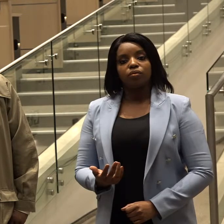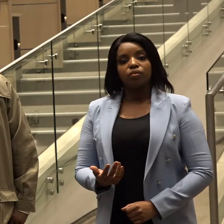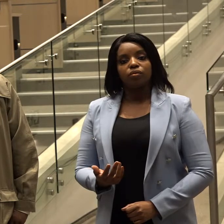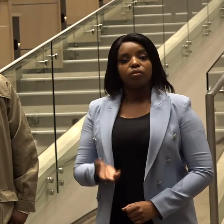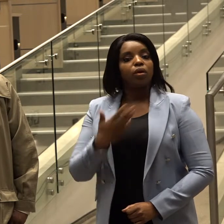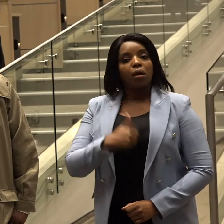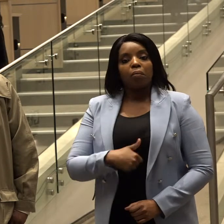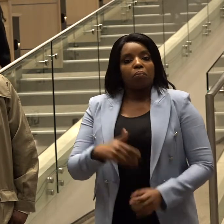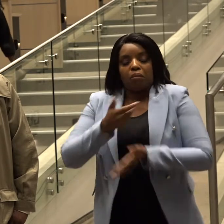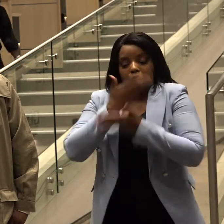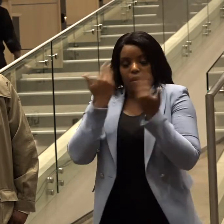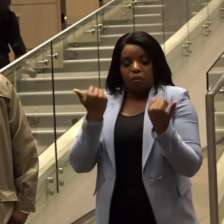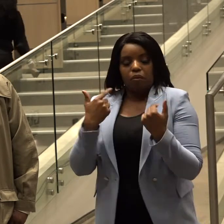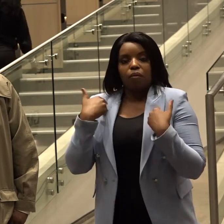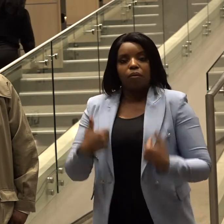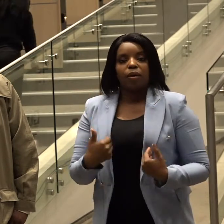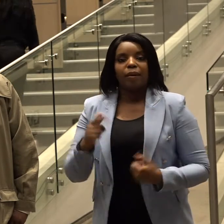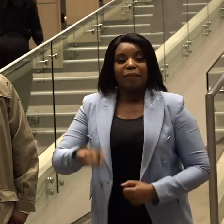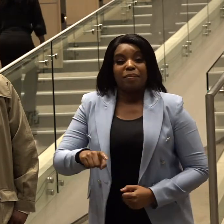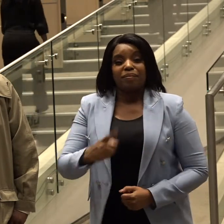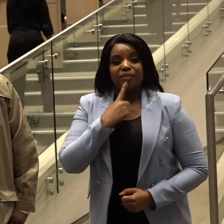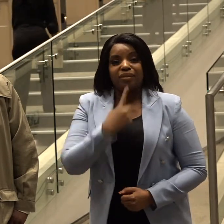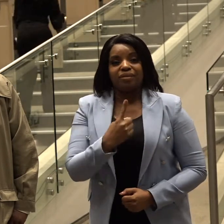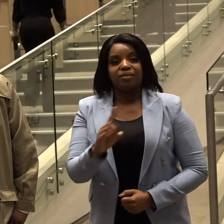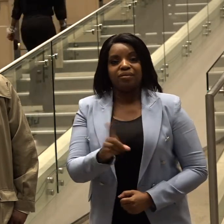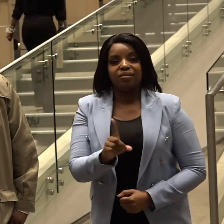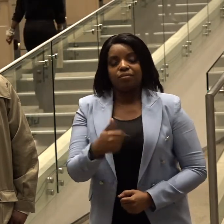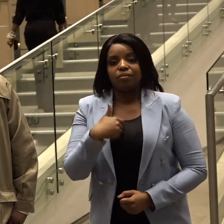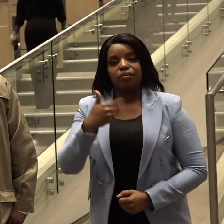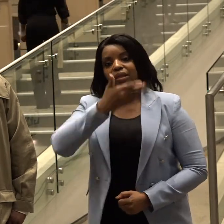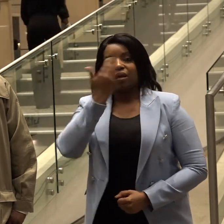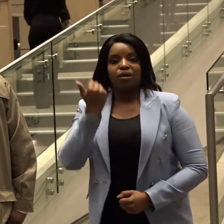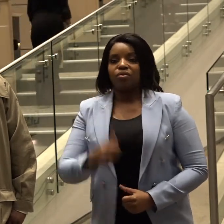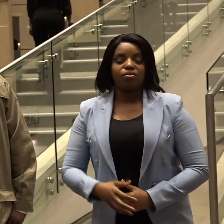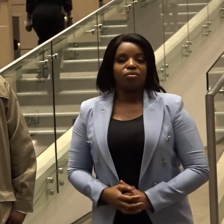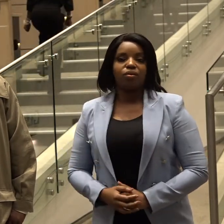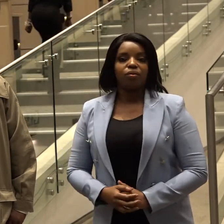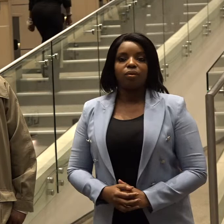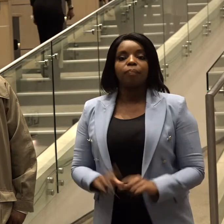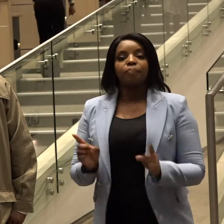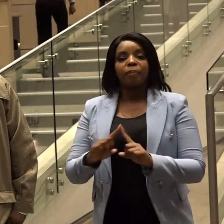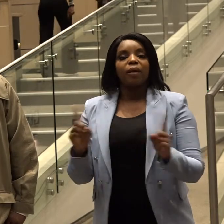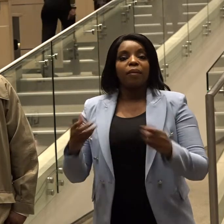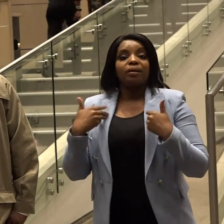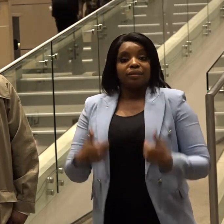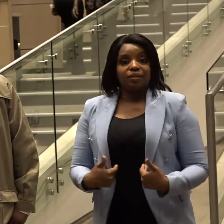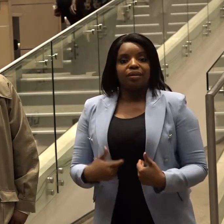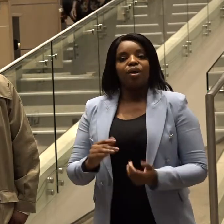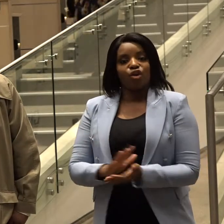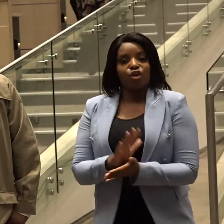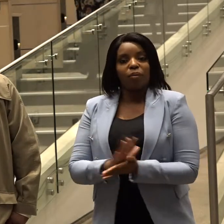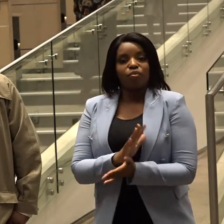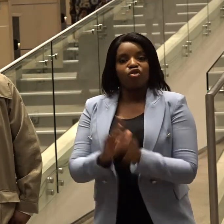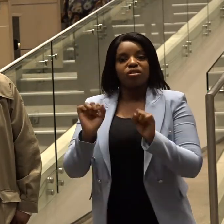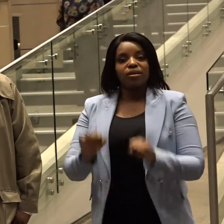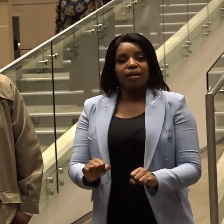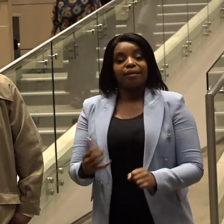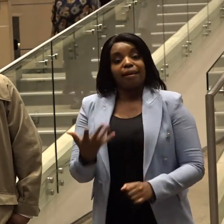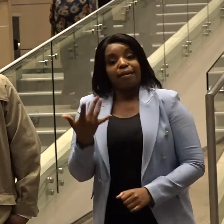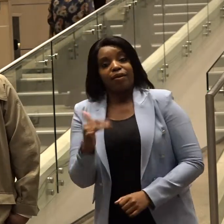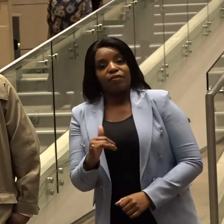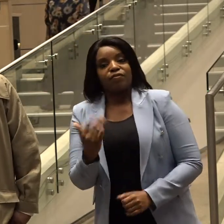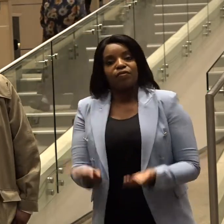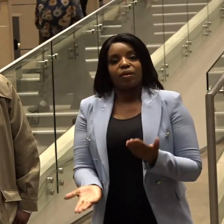I don't know what to say but uh I'll appreciate if we can have the name of